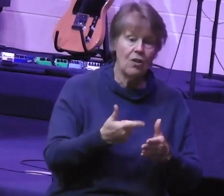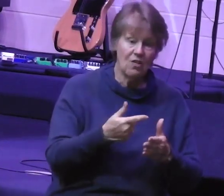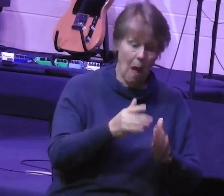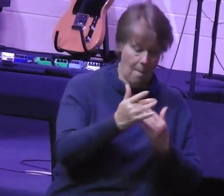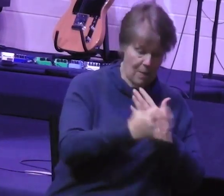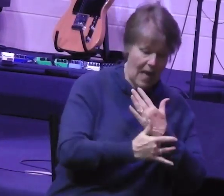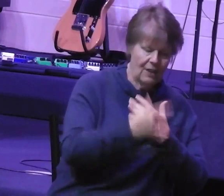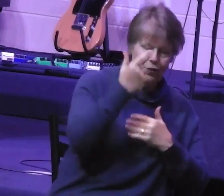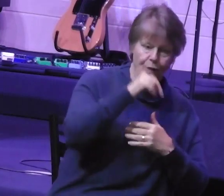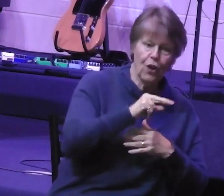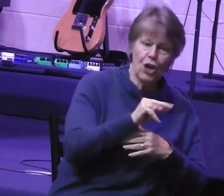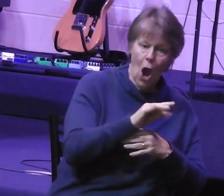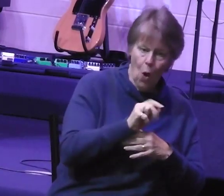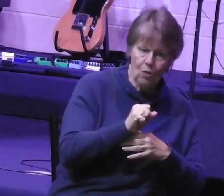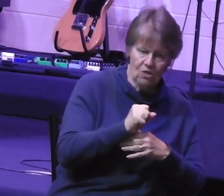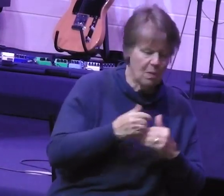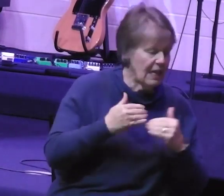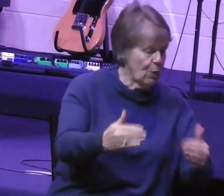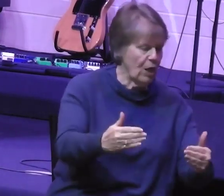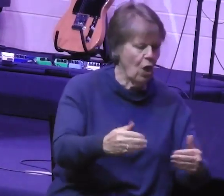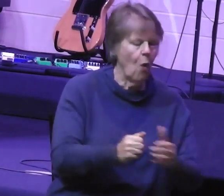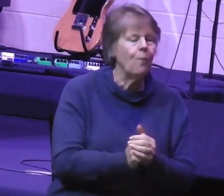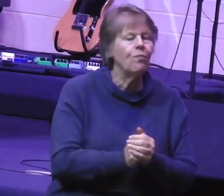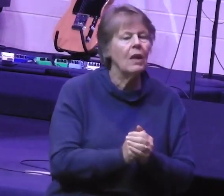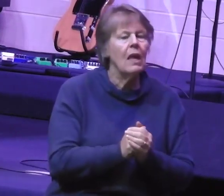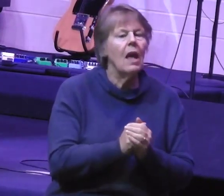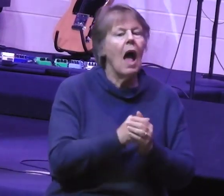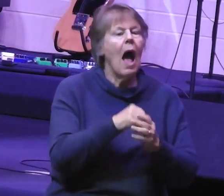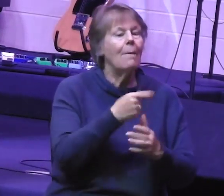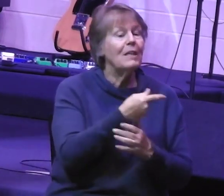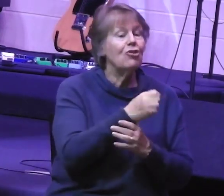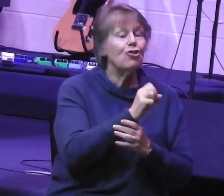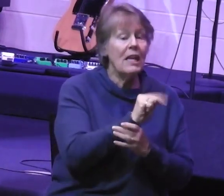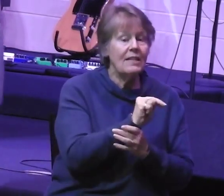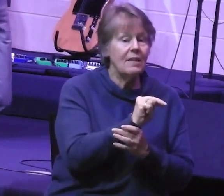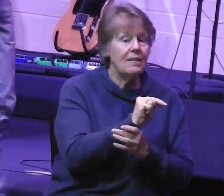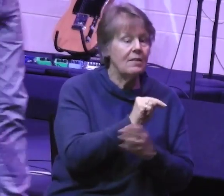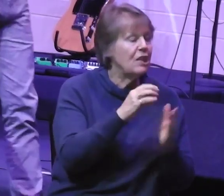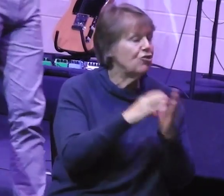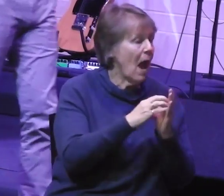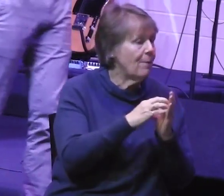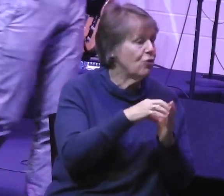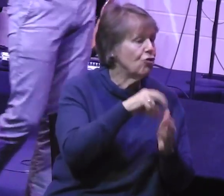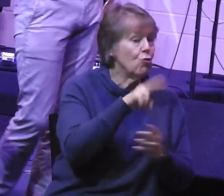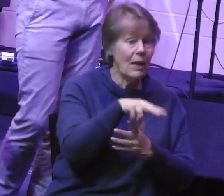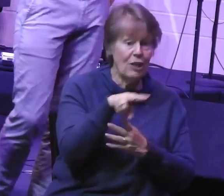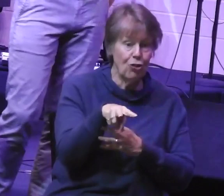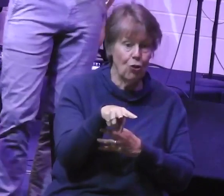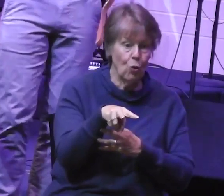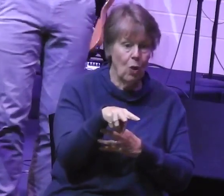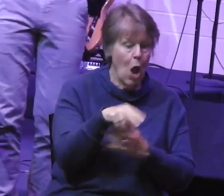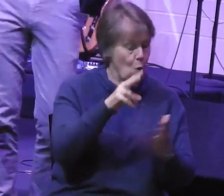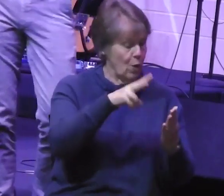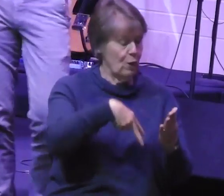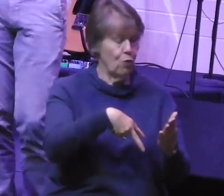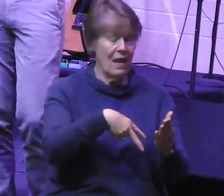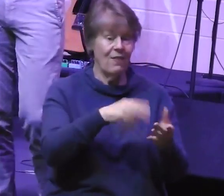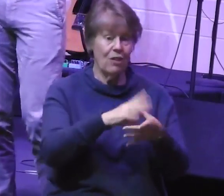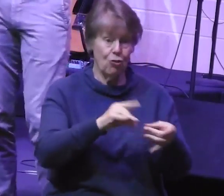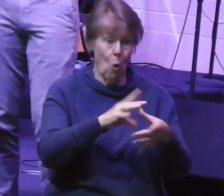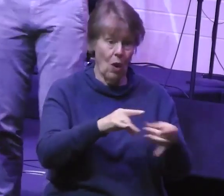Here we go. So in the book of Genesis, chapter 22, we get this story from about Abraham and his son